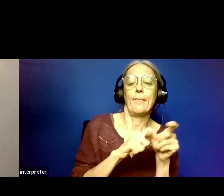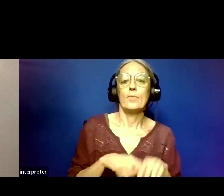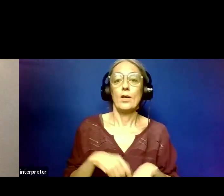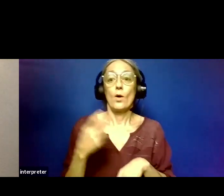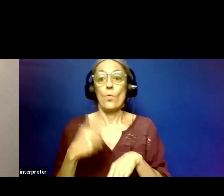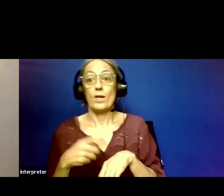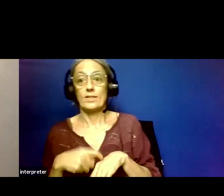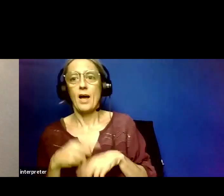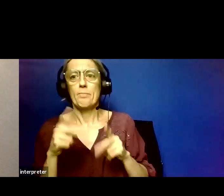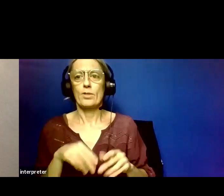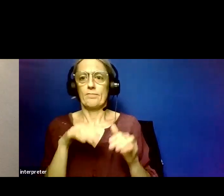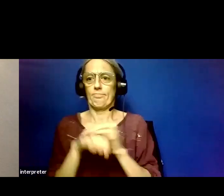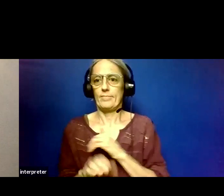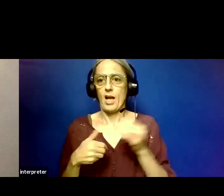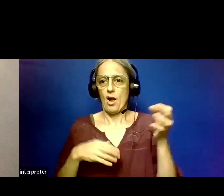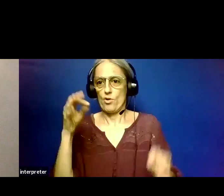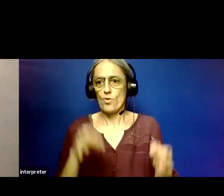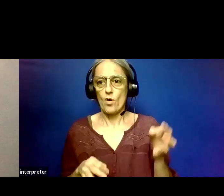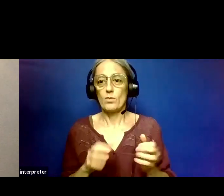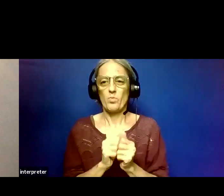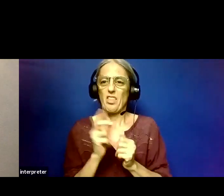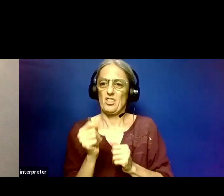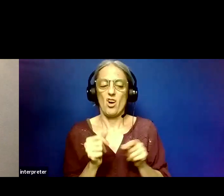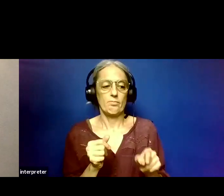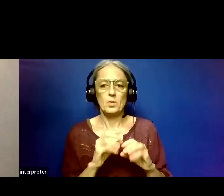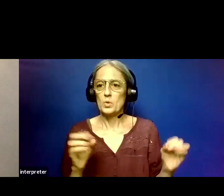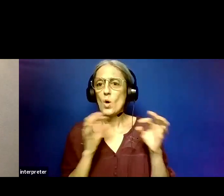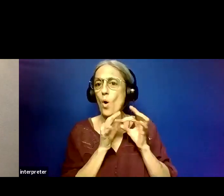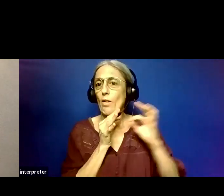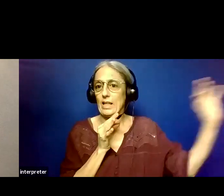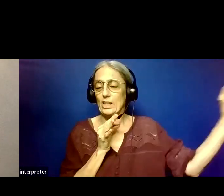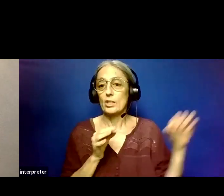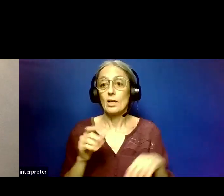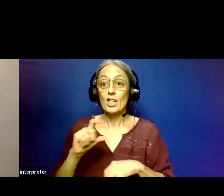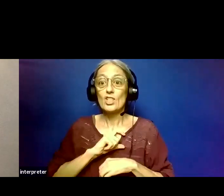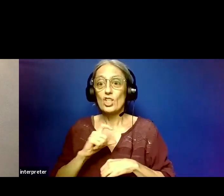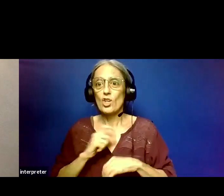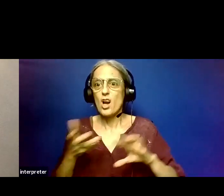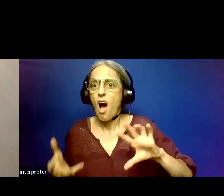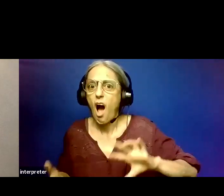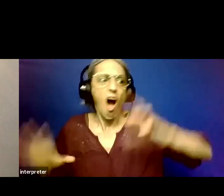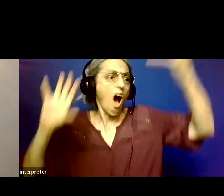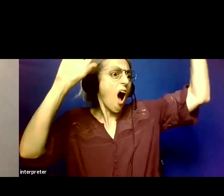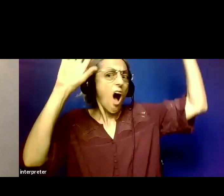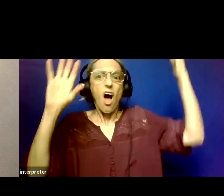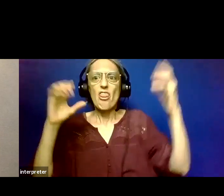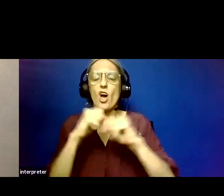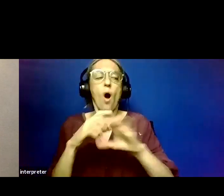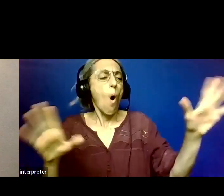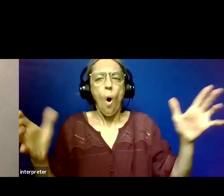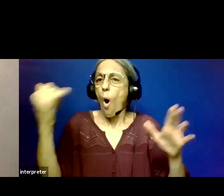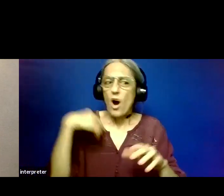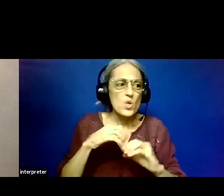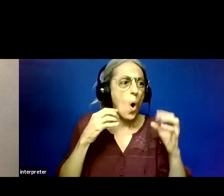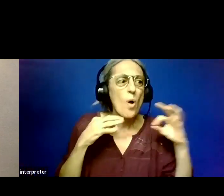leashed. And our security guards went bananas. And they called me and they said, this dog's not on a leash.